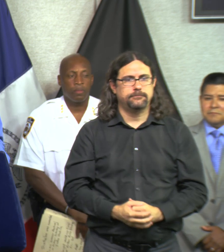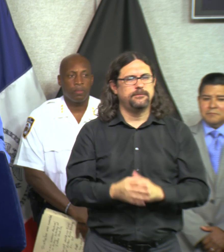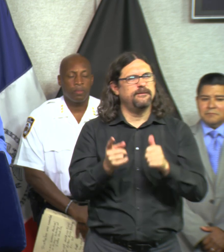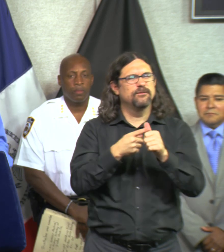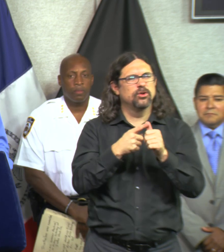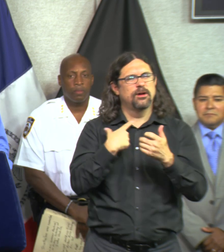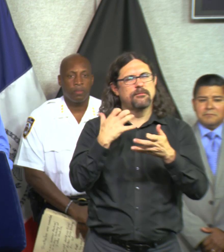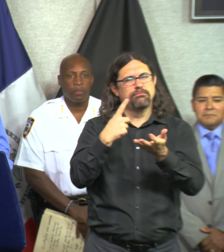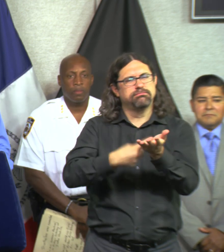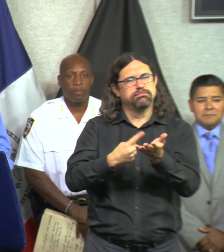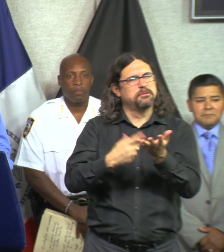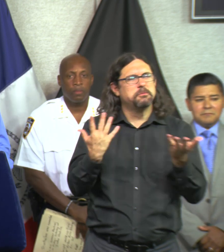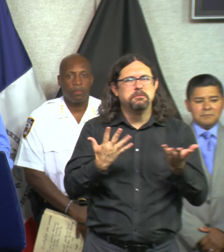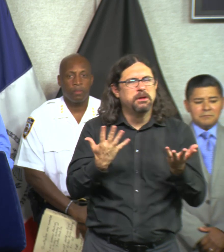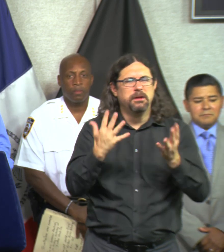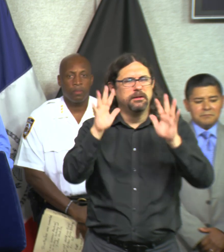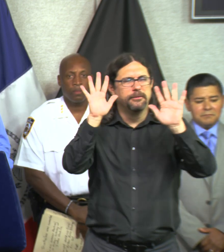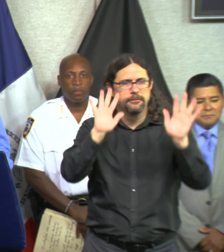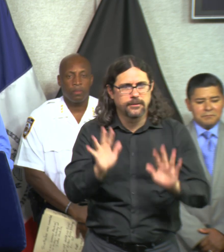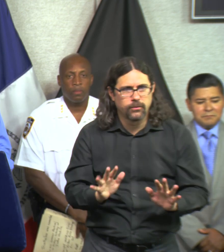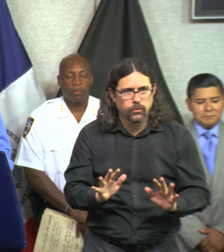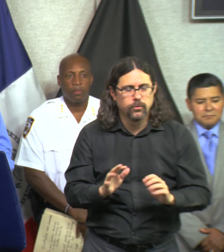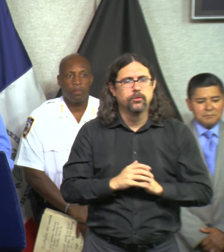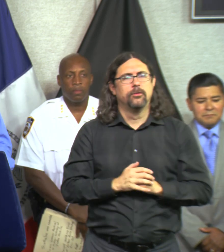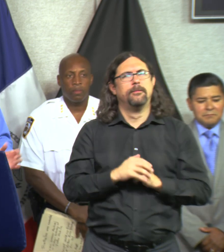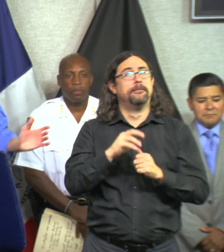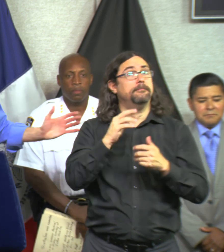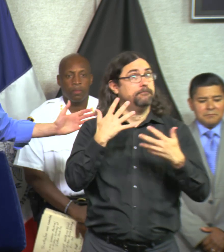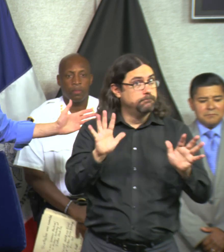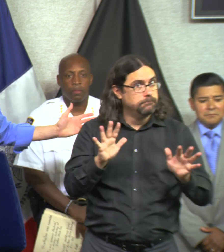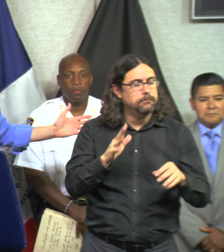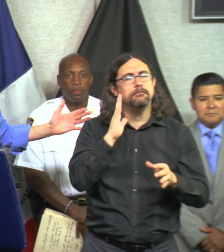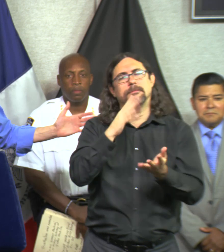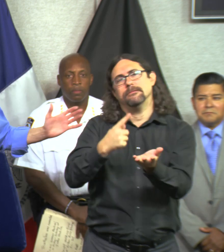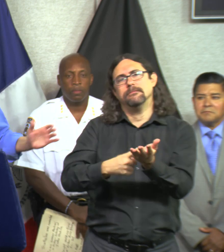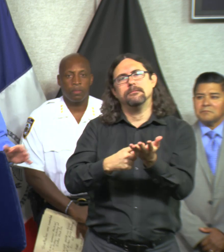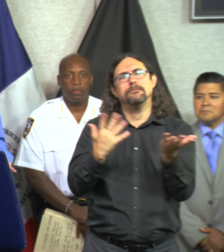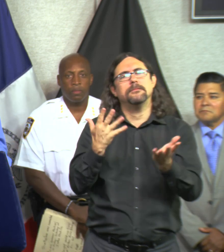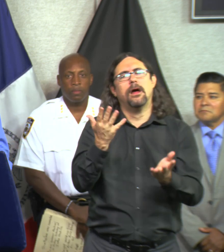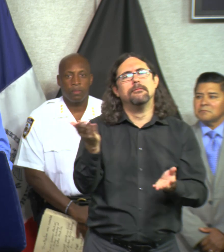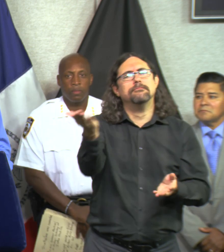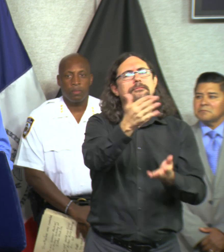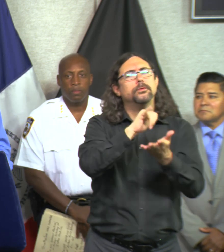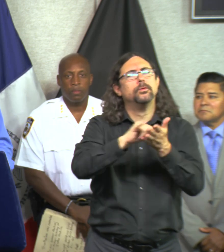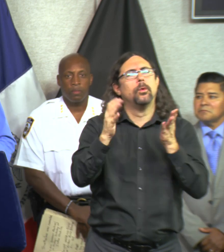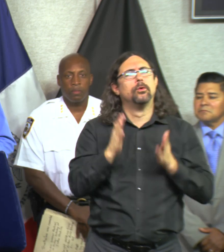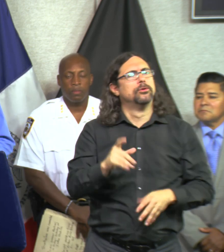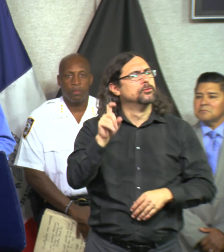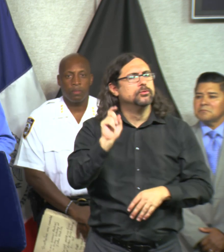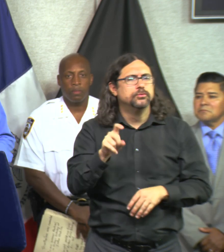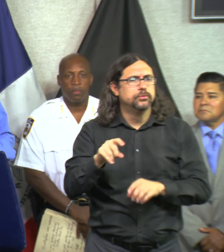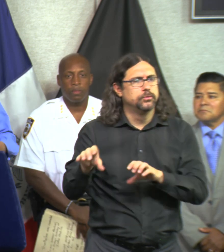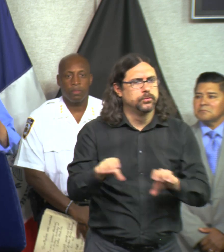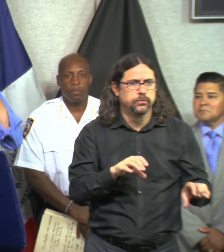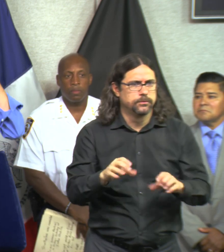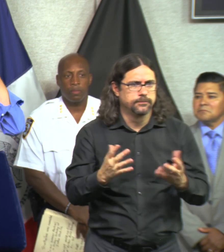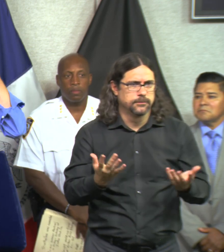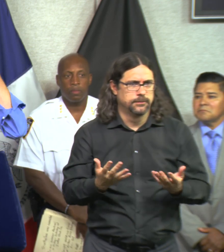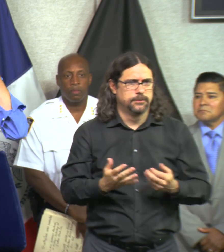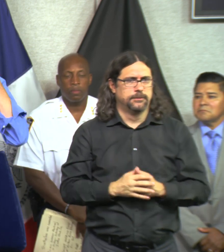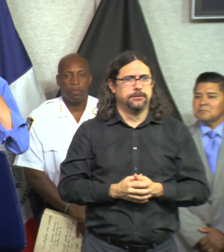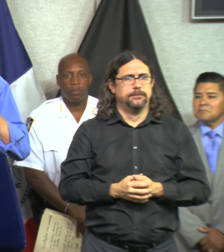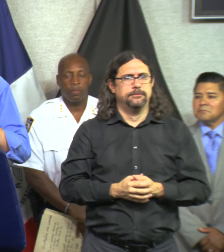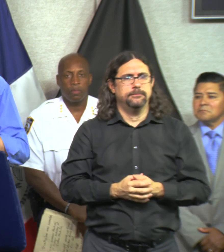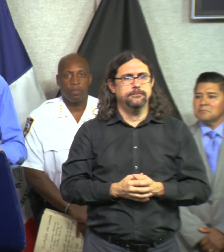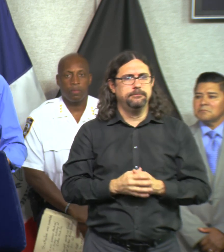everyday New Yorkers need to know. And as I do, just want to say we have leaders of a wide variety of city agencies here. I want to